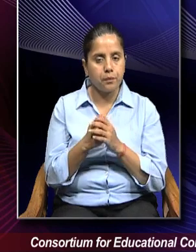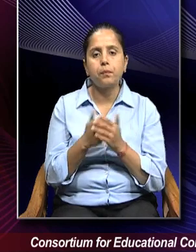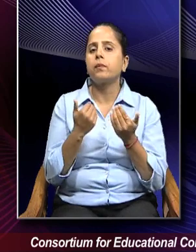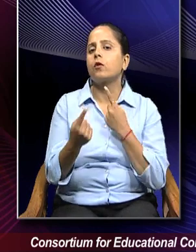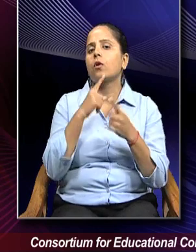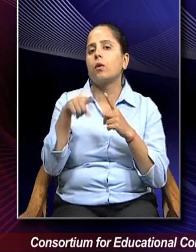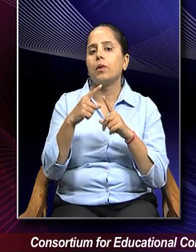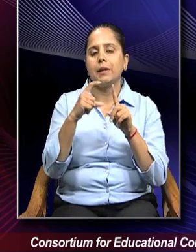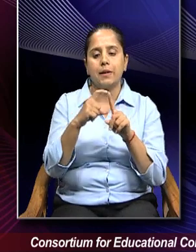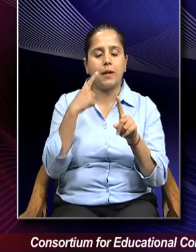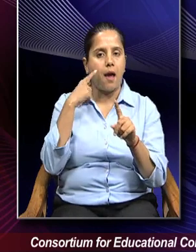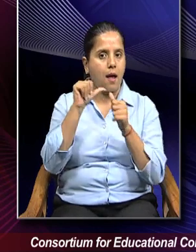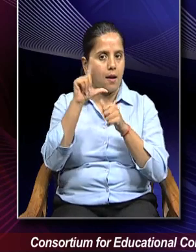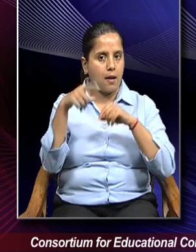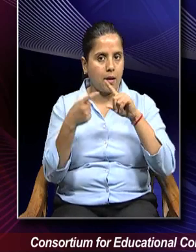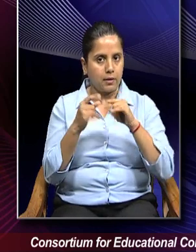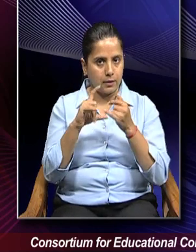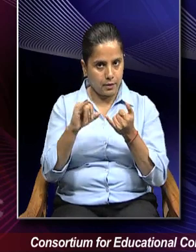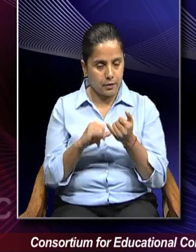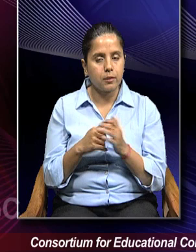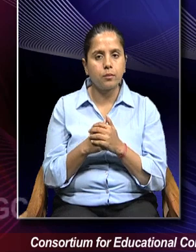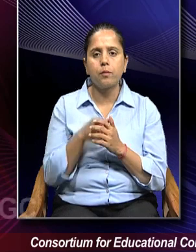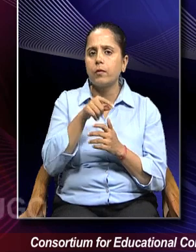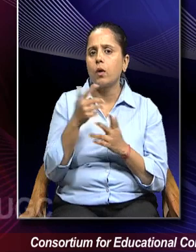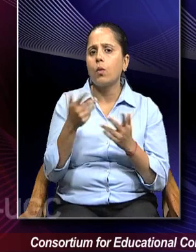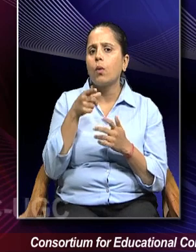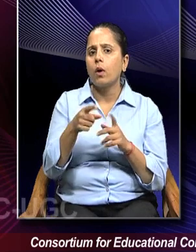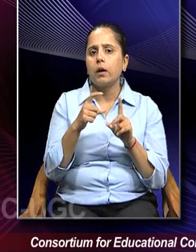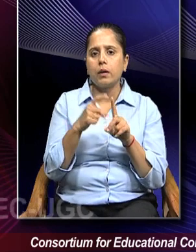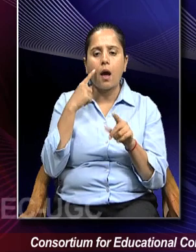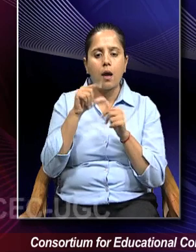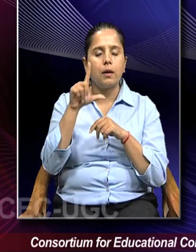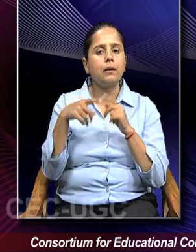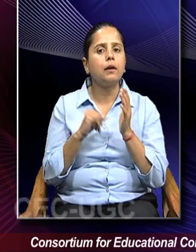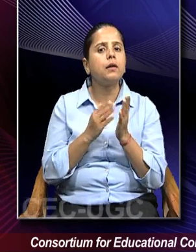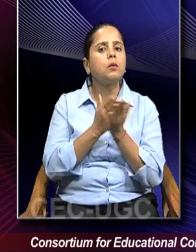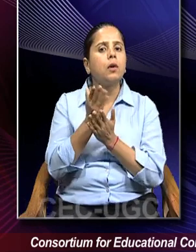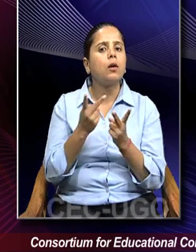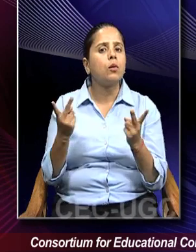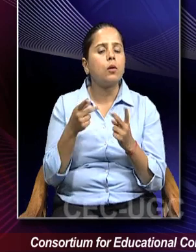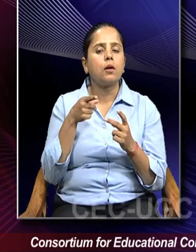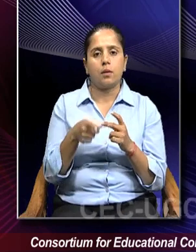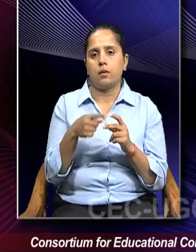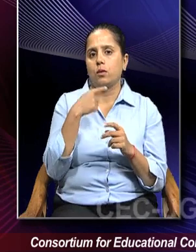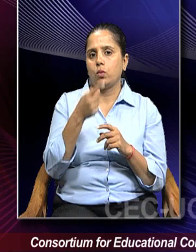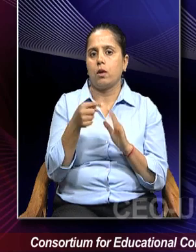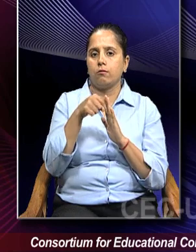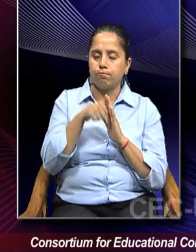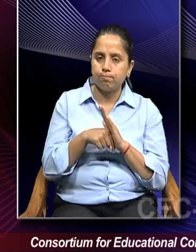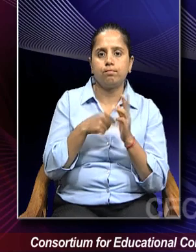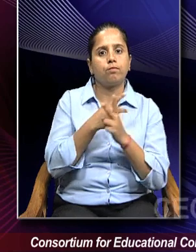talk about dialectics. What is there into dialectics method? This method is basically rooted